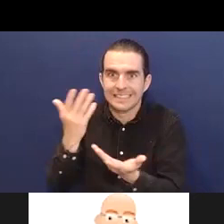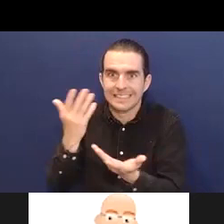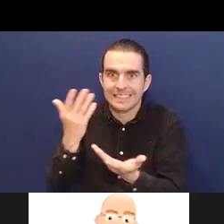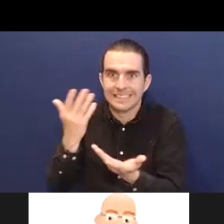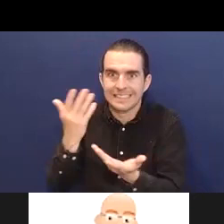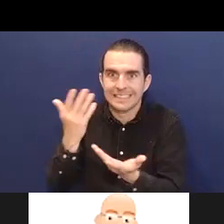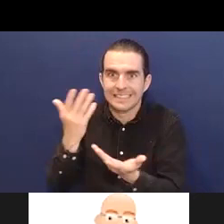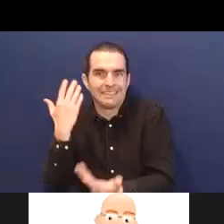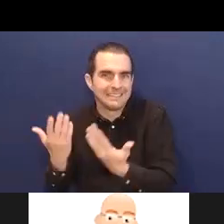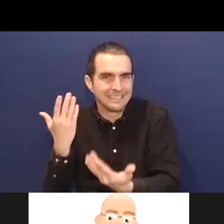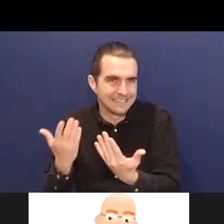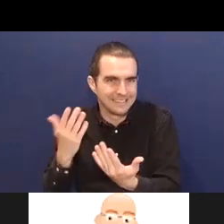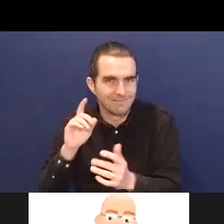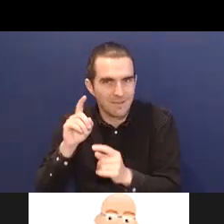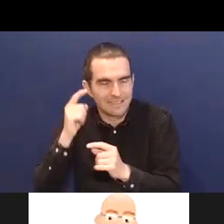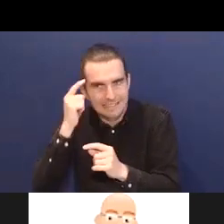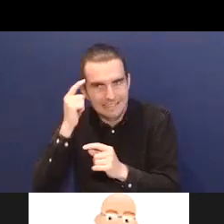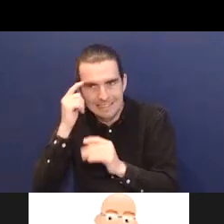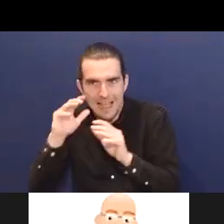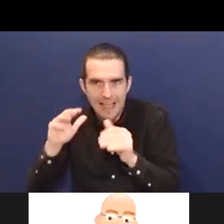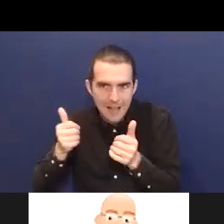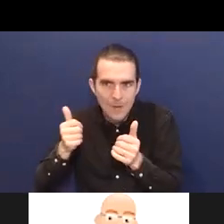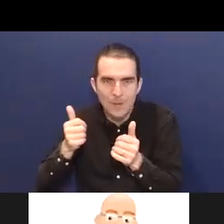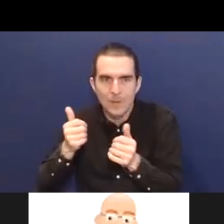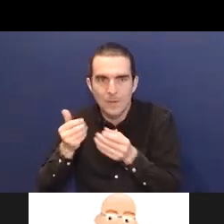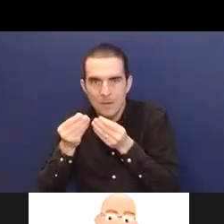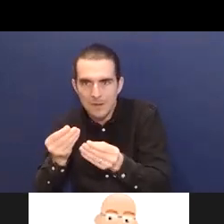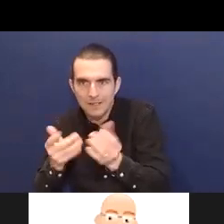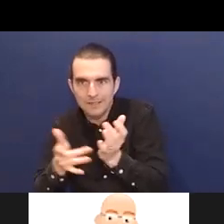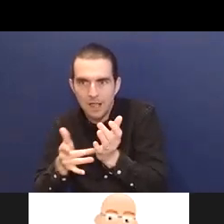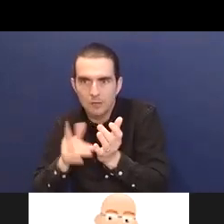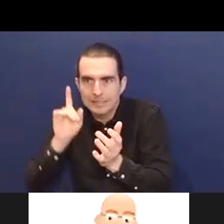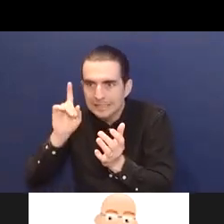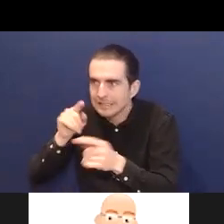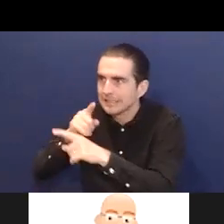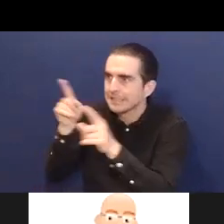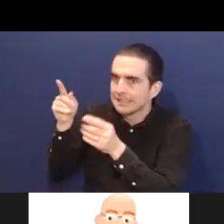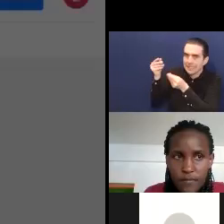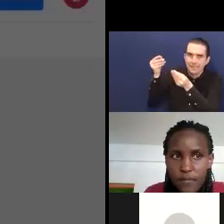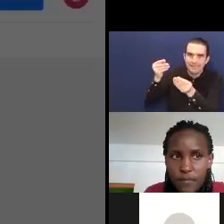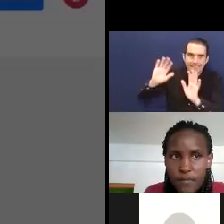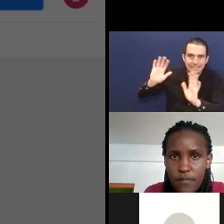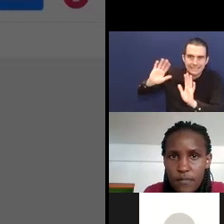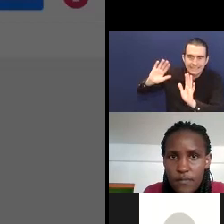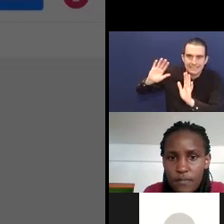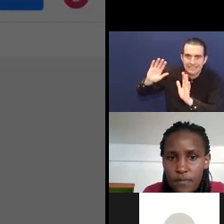I would also consider as a risk, probably just to maybe reinforce what you've just mentioned, is